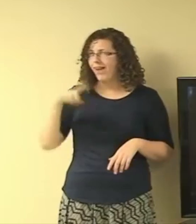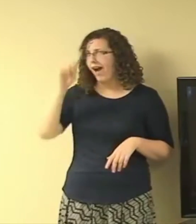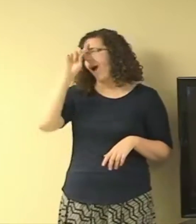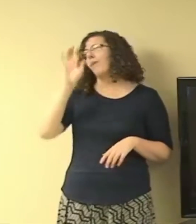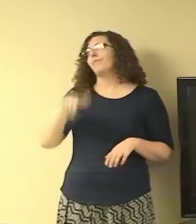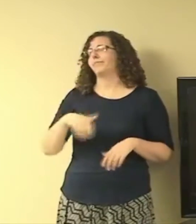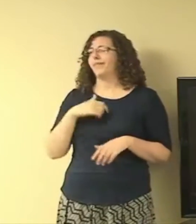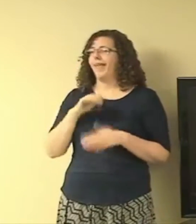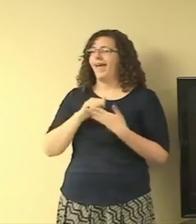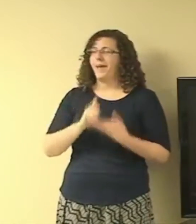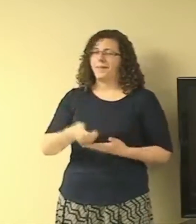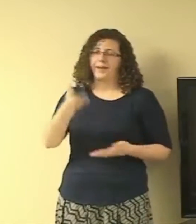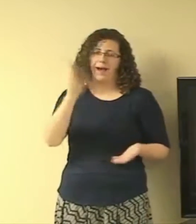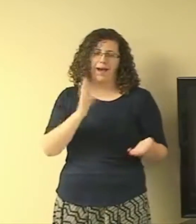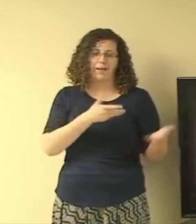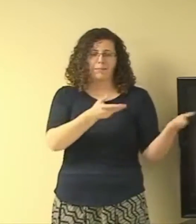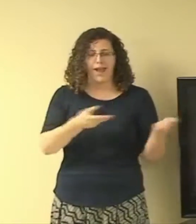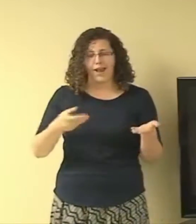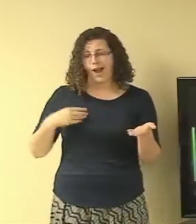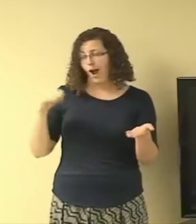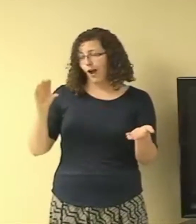comes the plate.